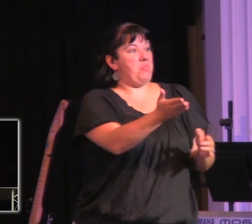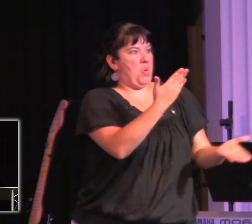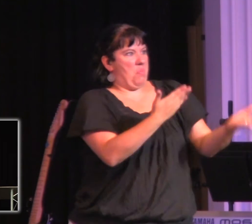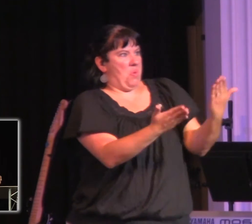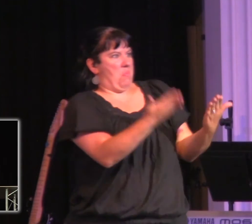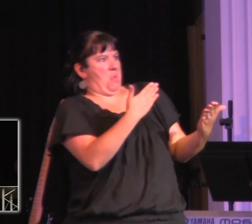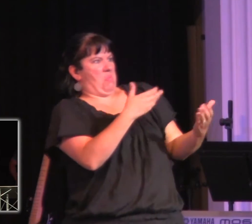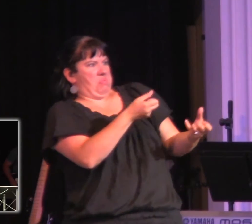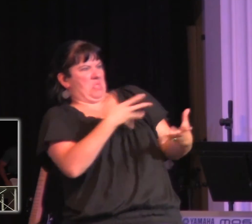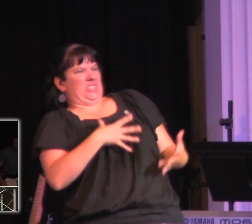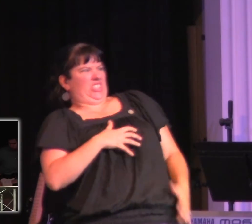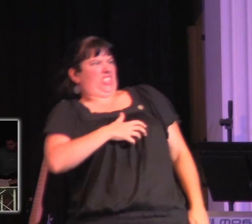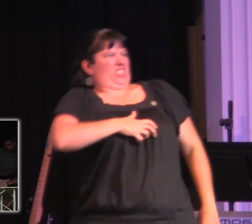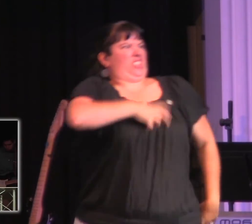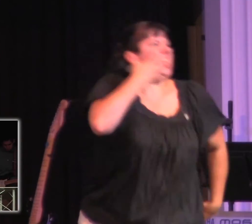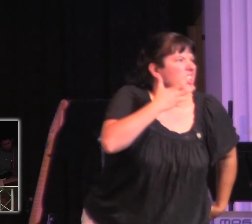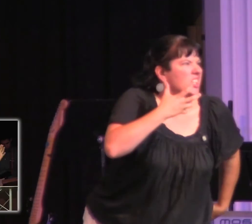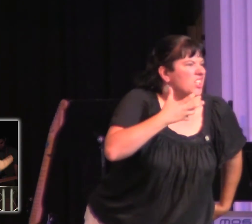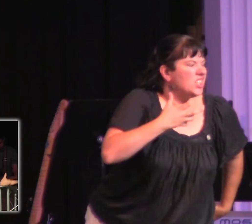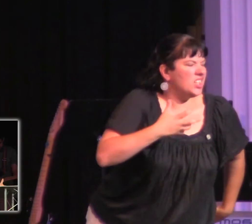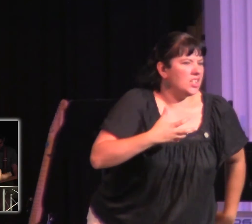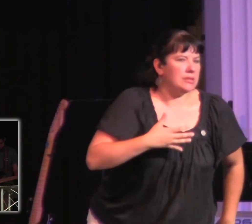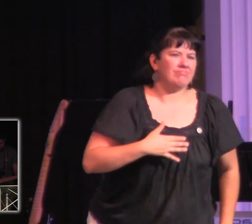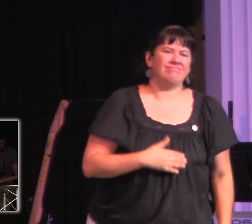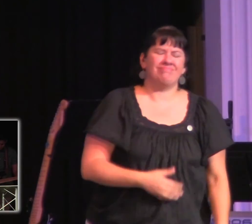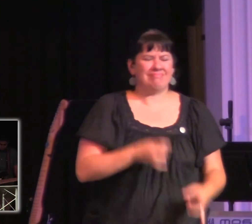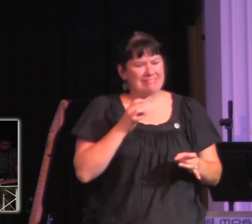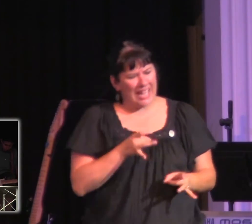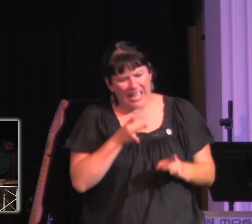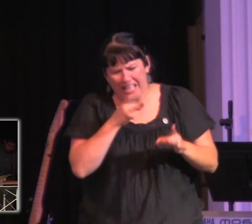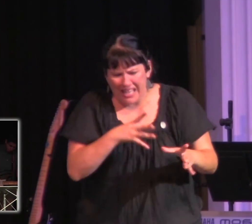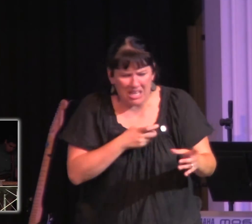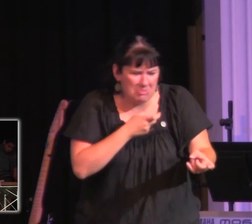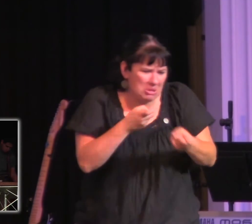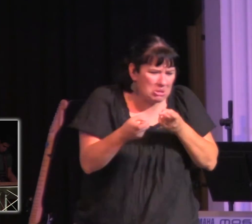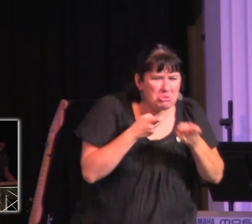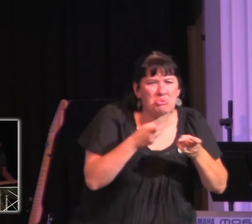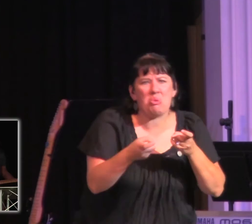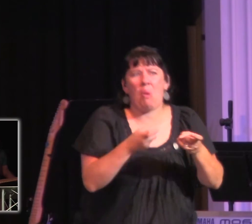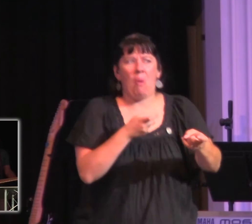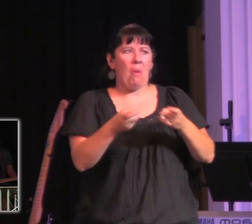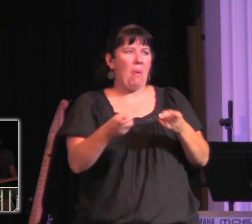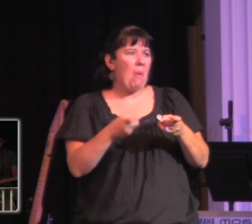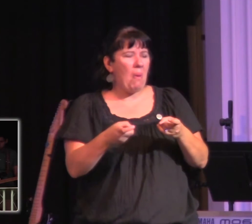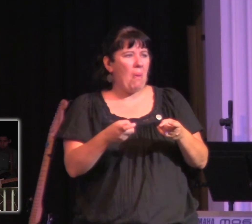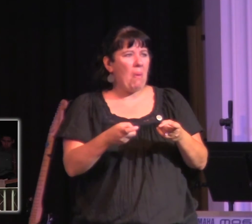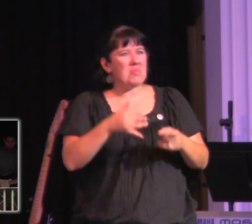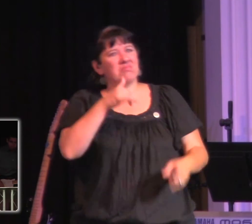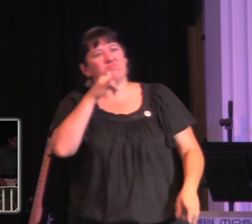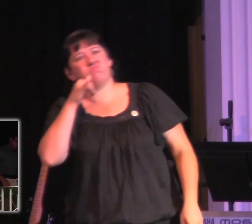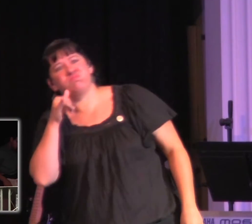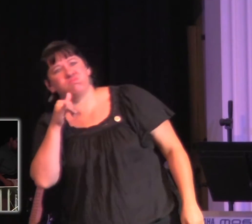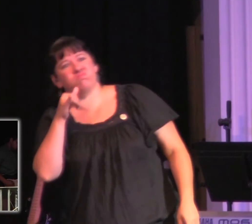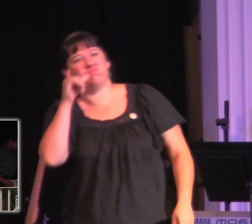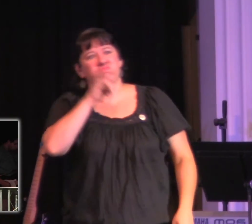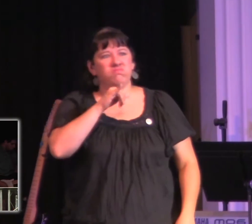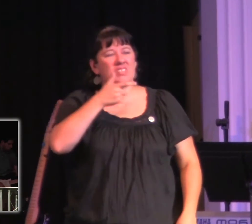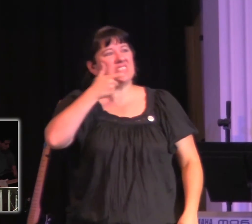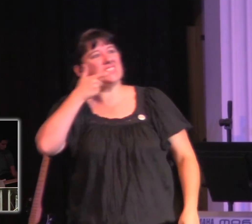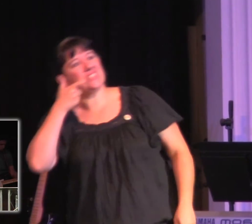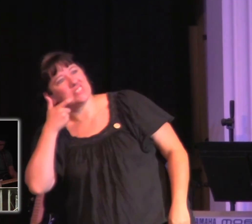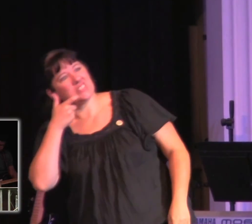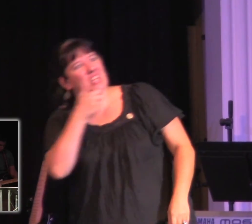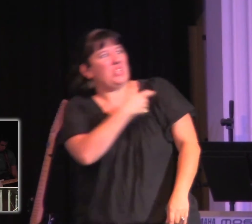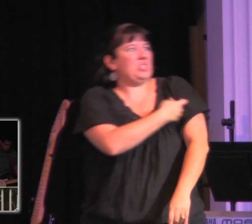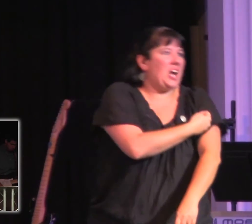man, I hate to be controlled by this substance. I hate to have to rely on this to get by in life. If I could just get delivered